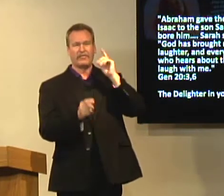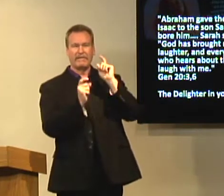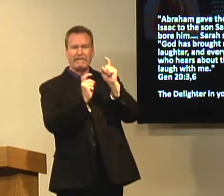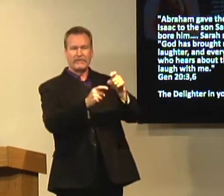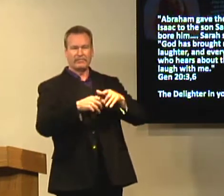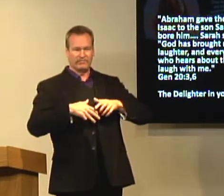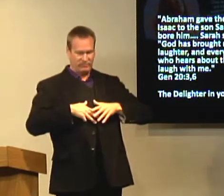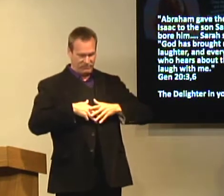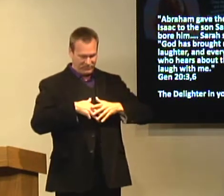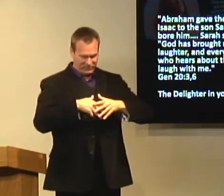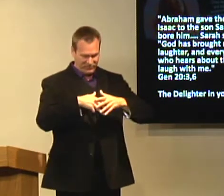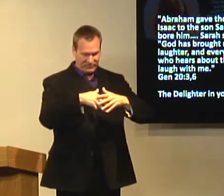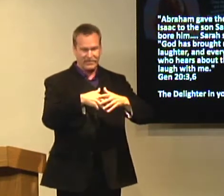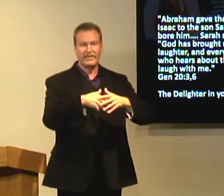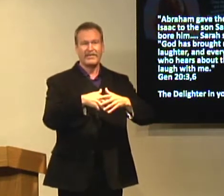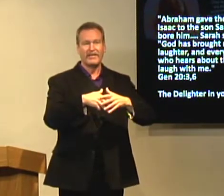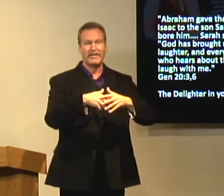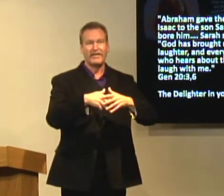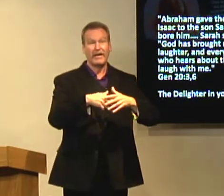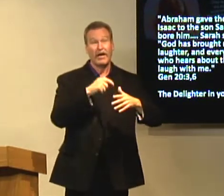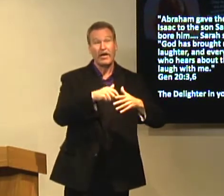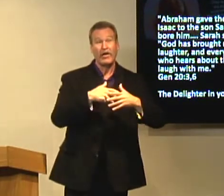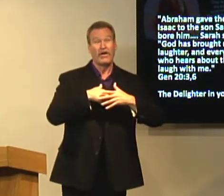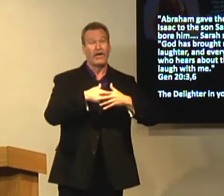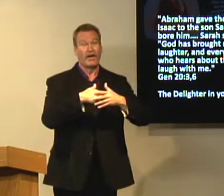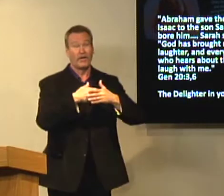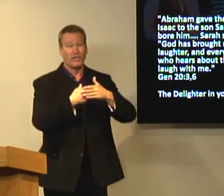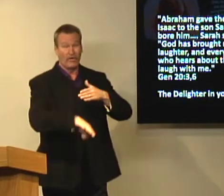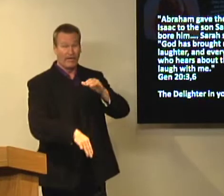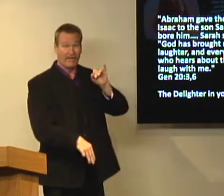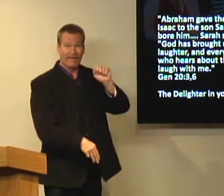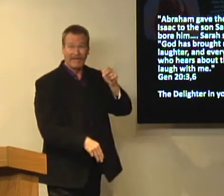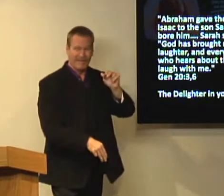And Sarah said, as she was an old woman, she gave birth to him. She said,